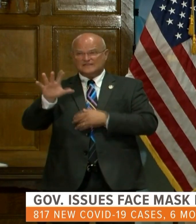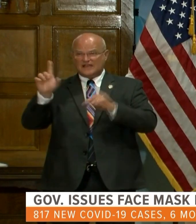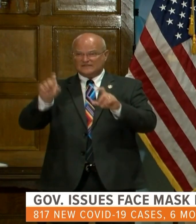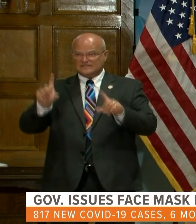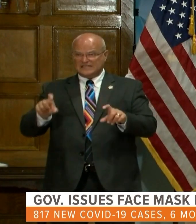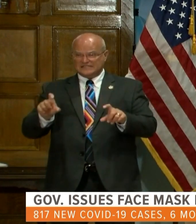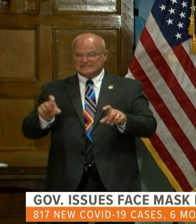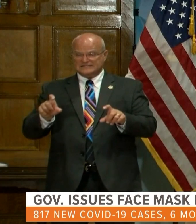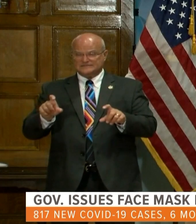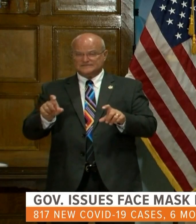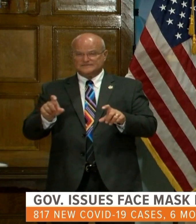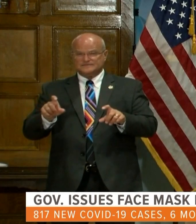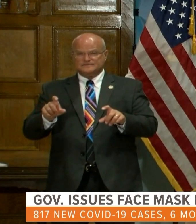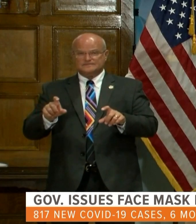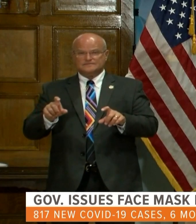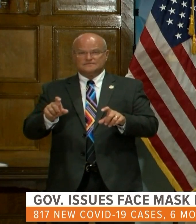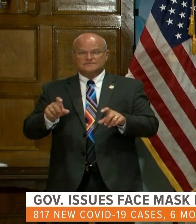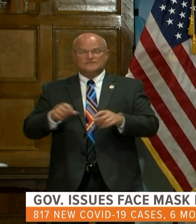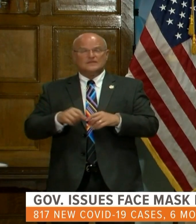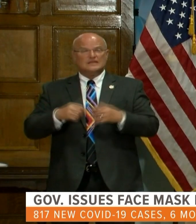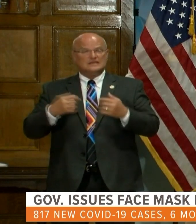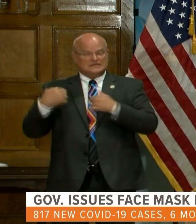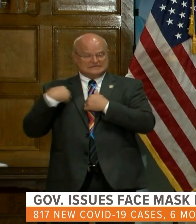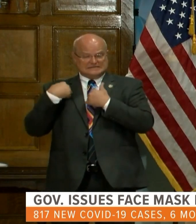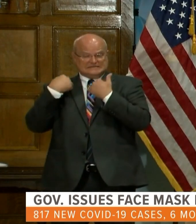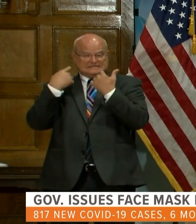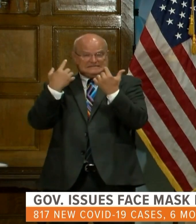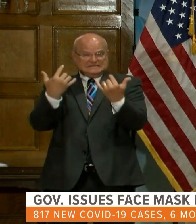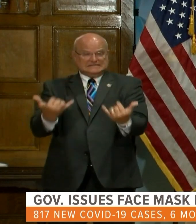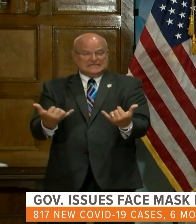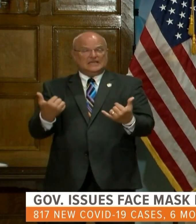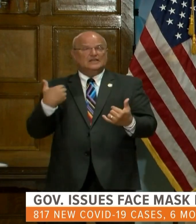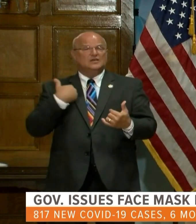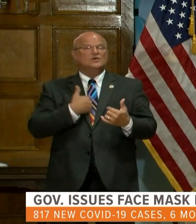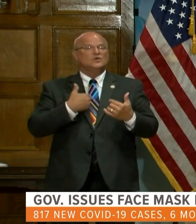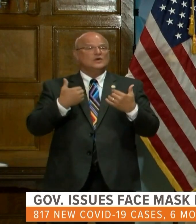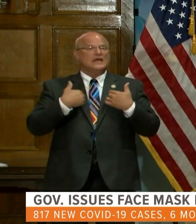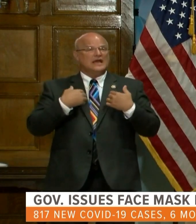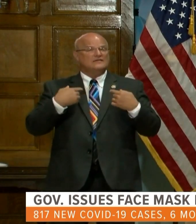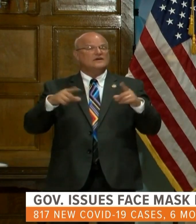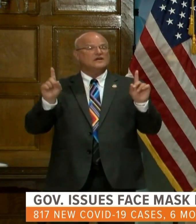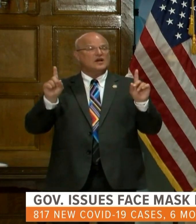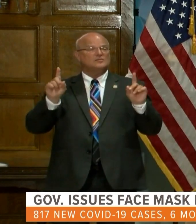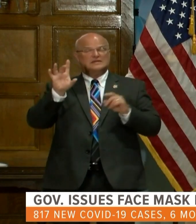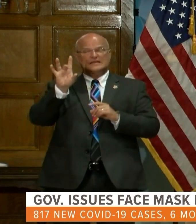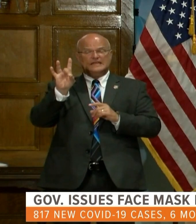1,795 tests to that total. To date, we have accomplished